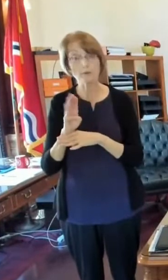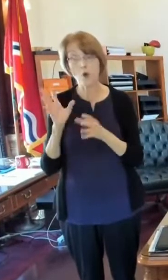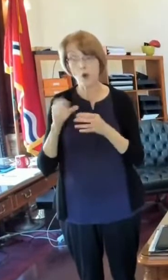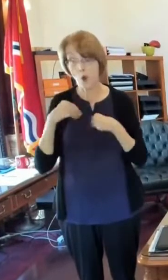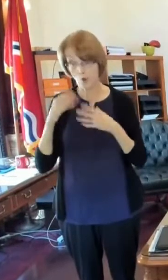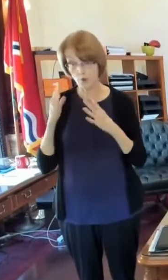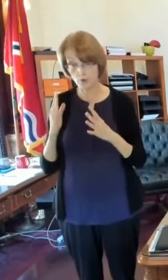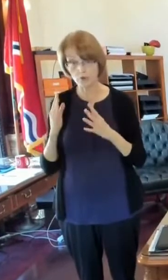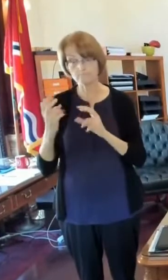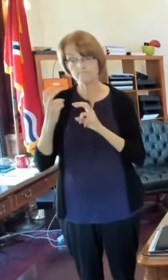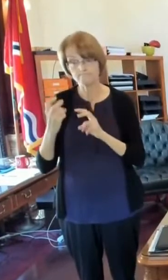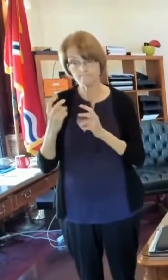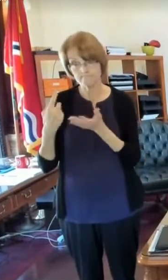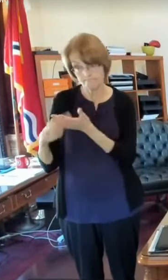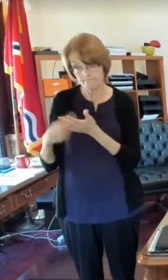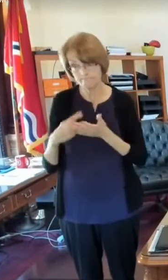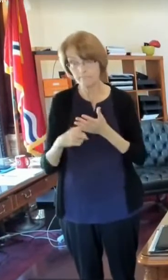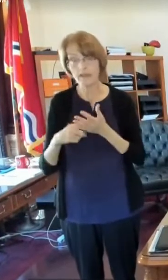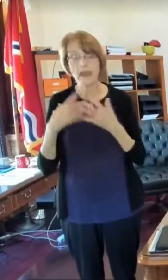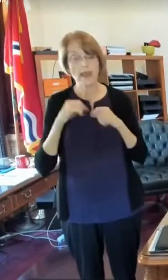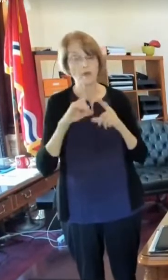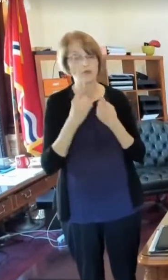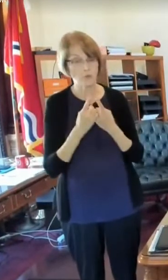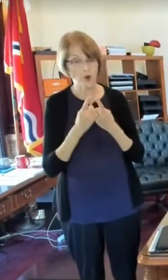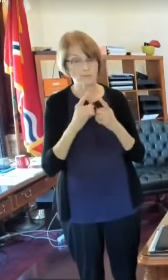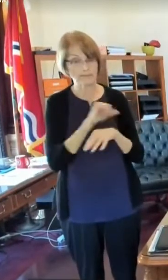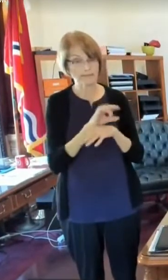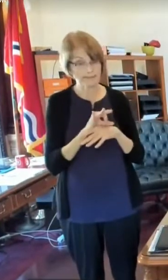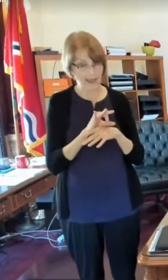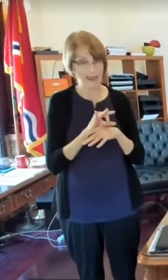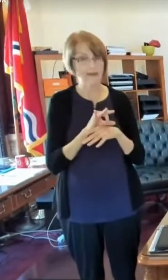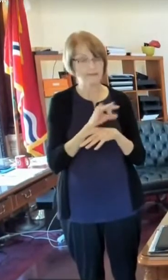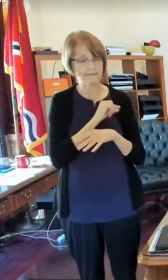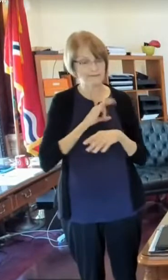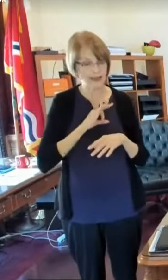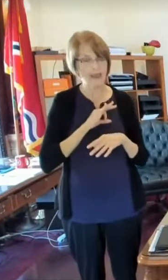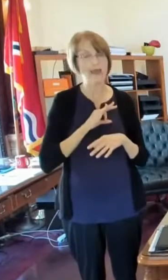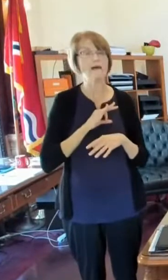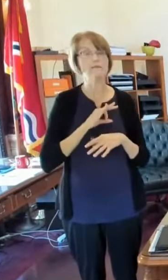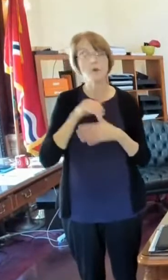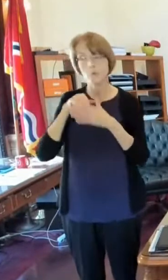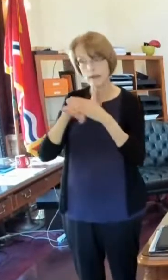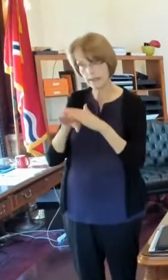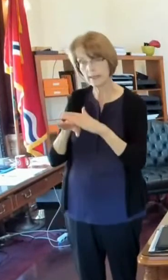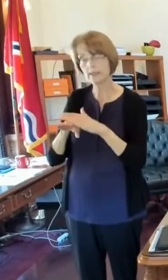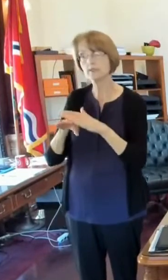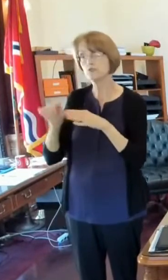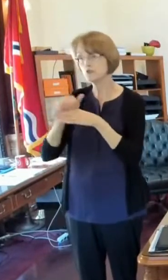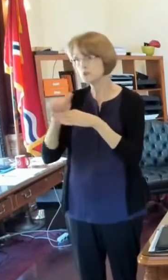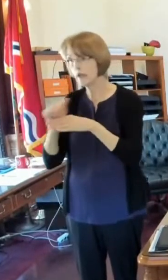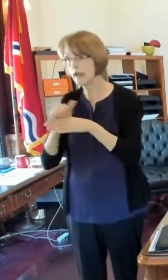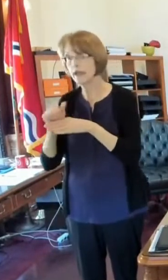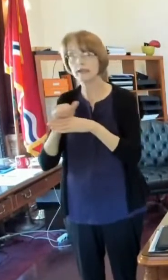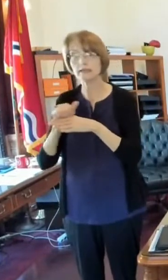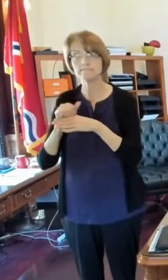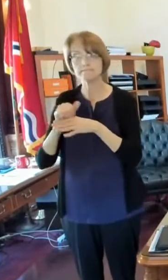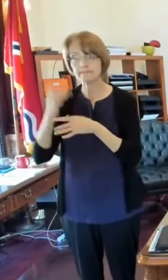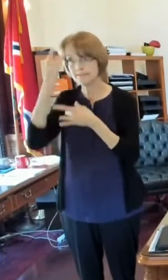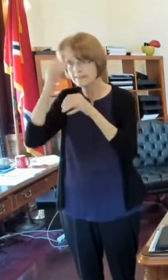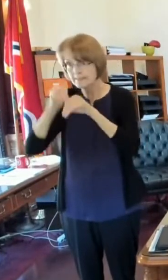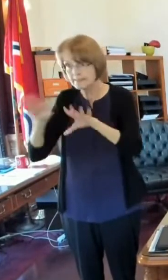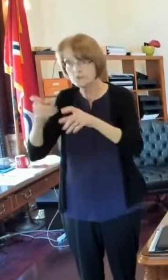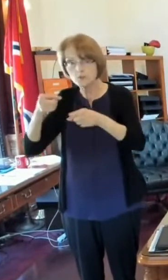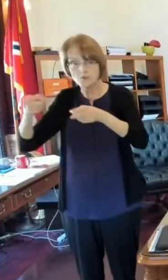Our health department staff has trained their staff in infection control, in what has to be done, had several